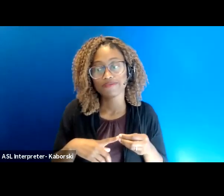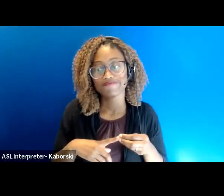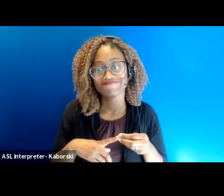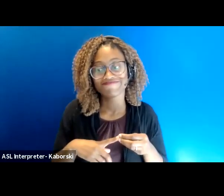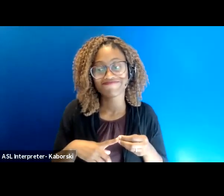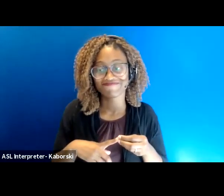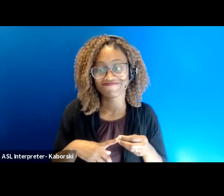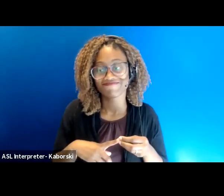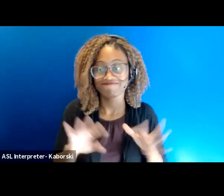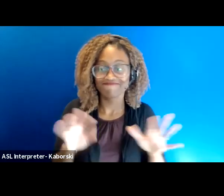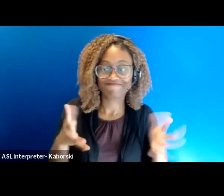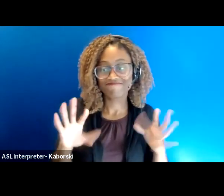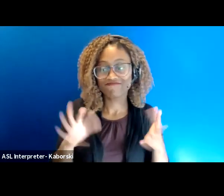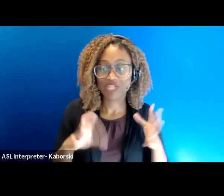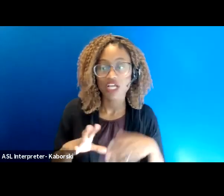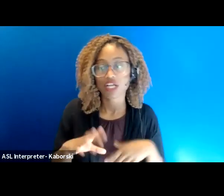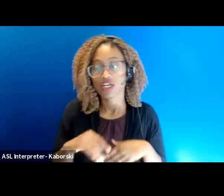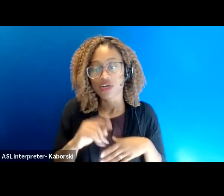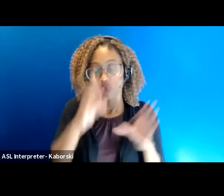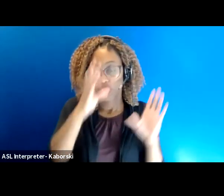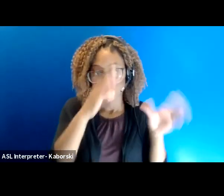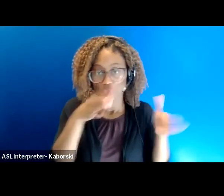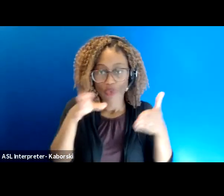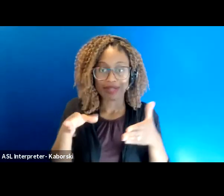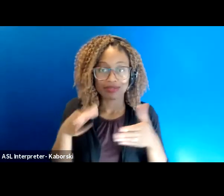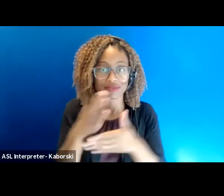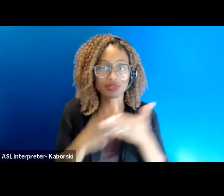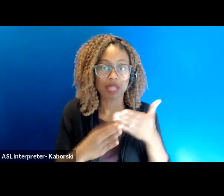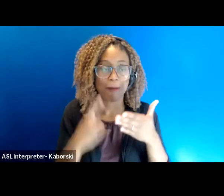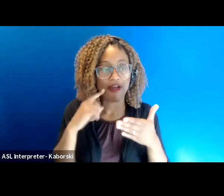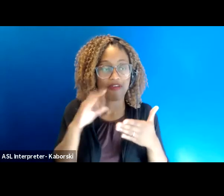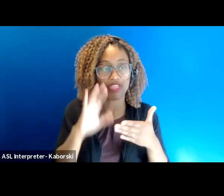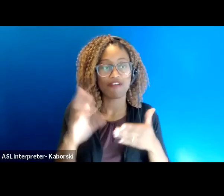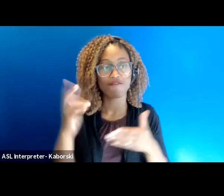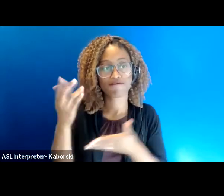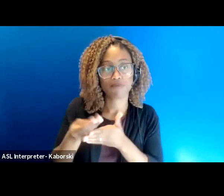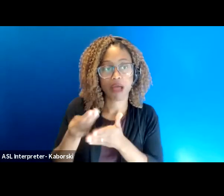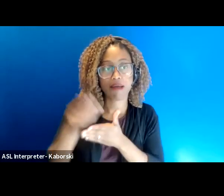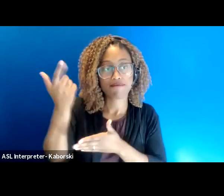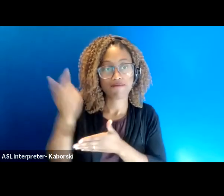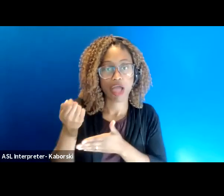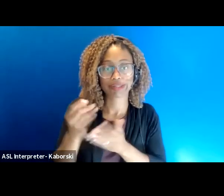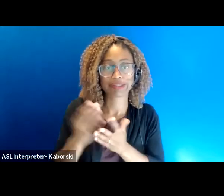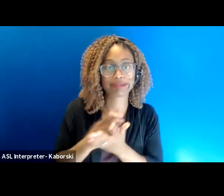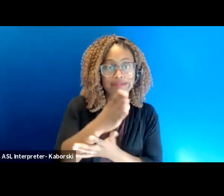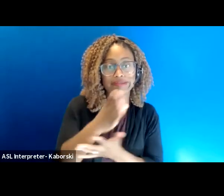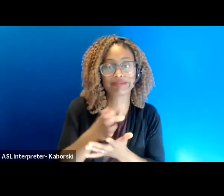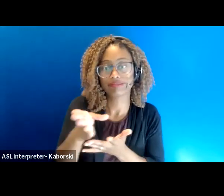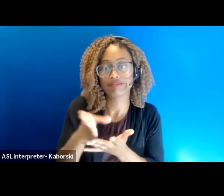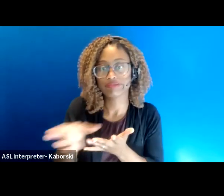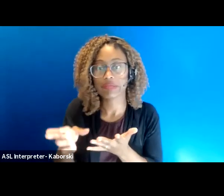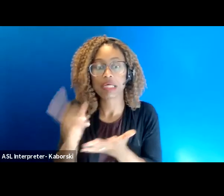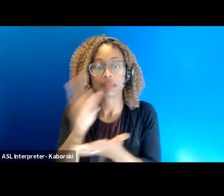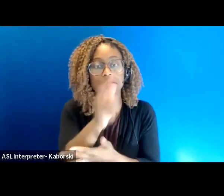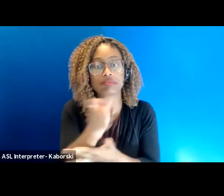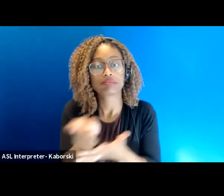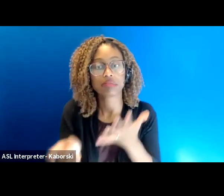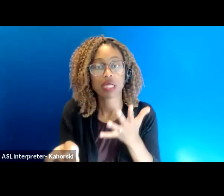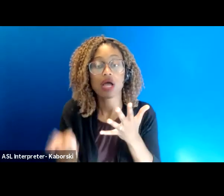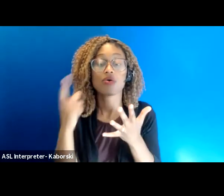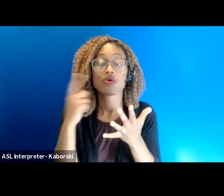kind of redirecting some of the funding. In the county that Anthony Hill